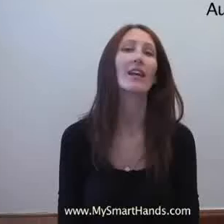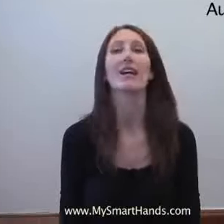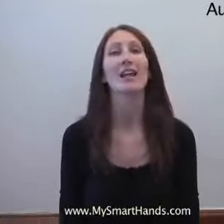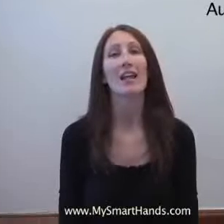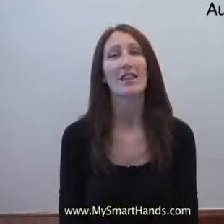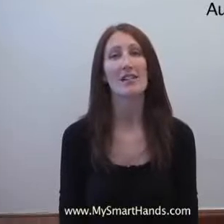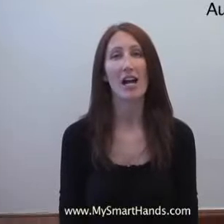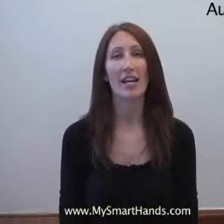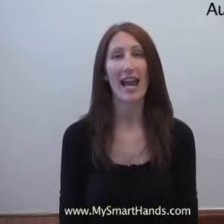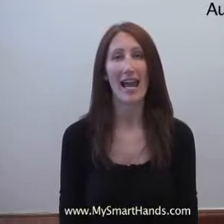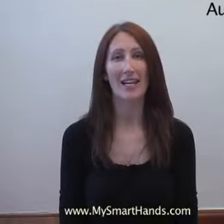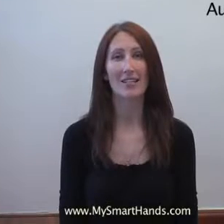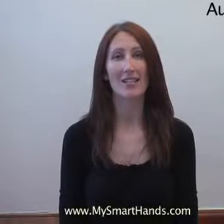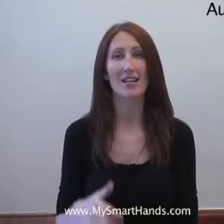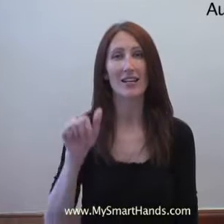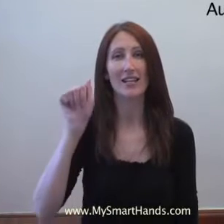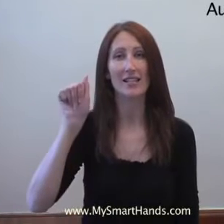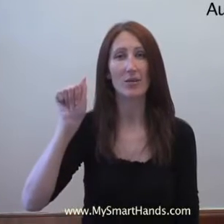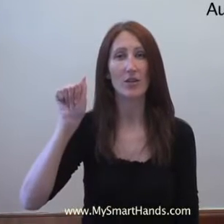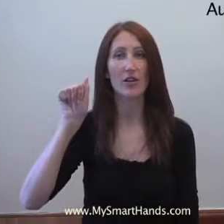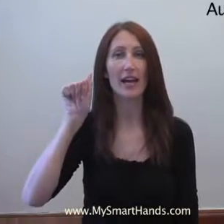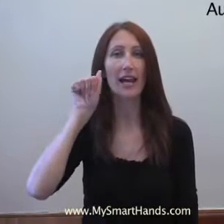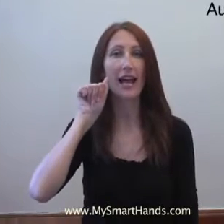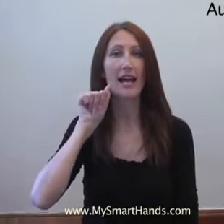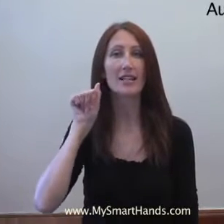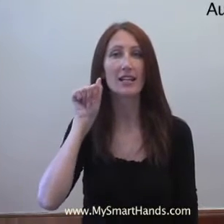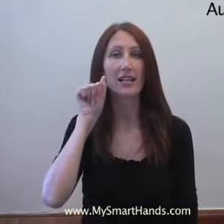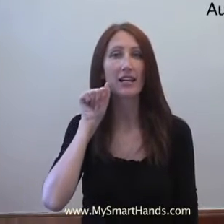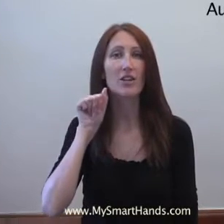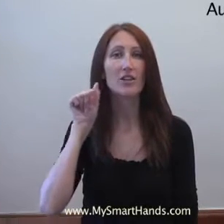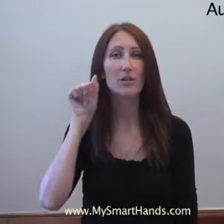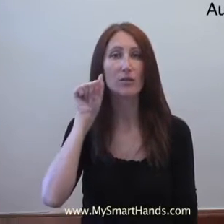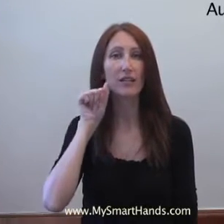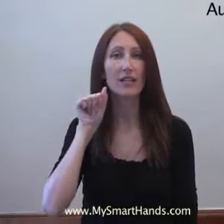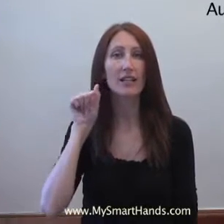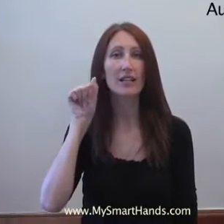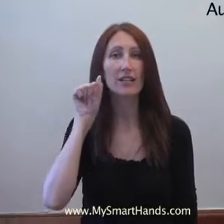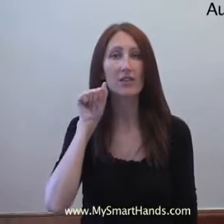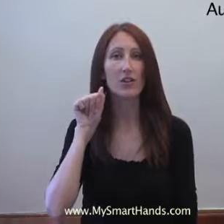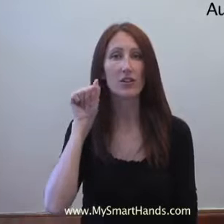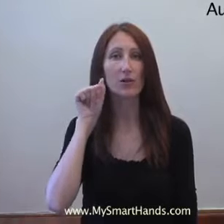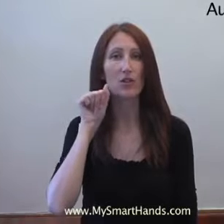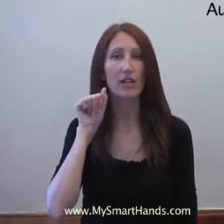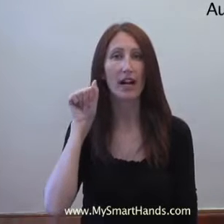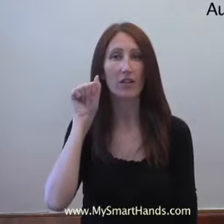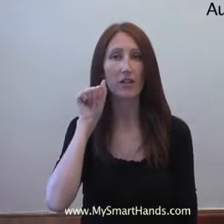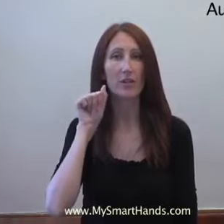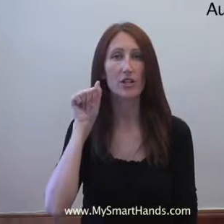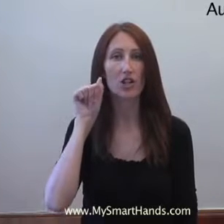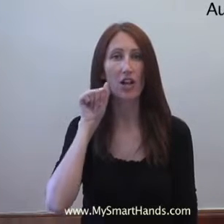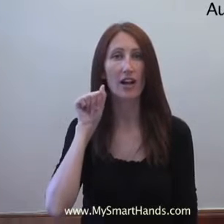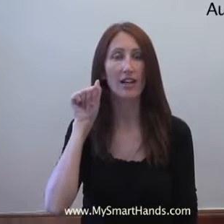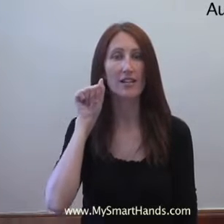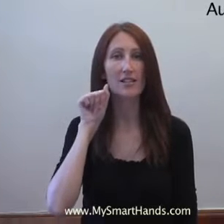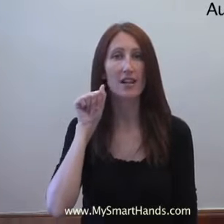The sign Ant is done with your A hand, and you're just moving it in a circular motion out near where your jawline is.